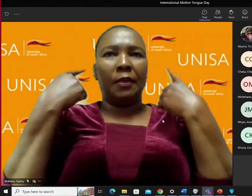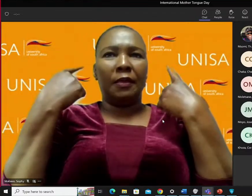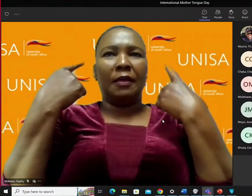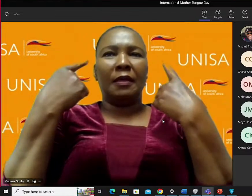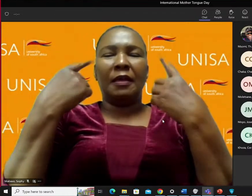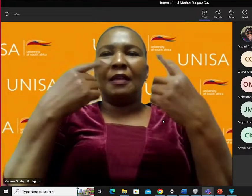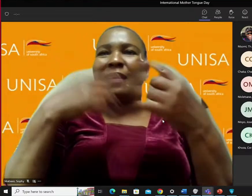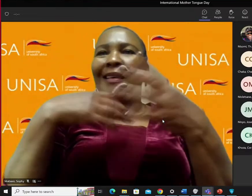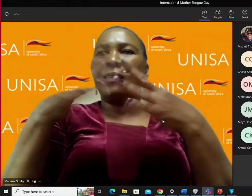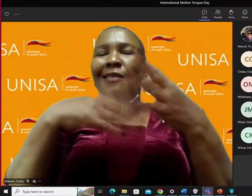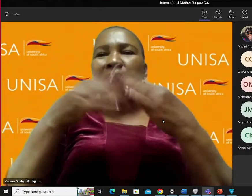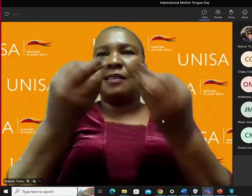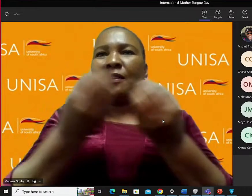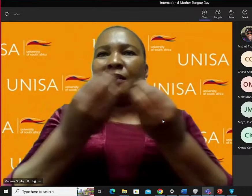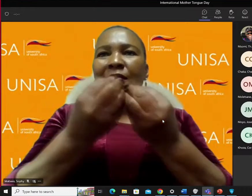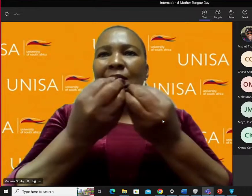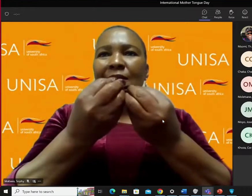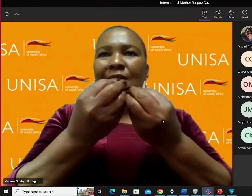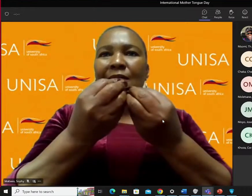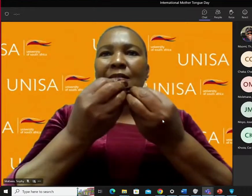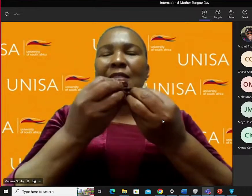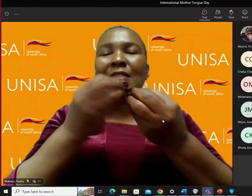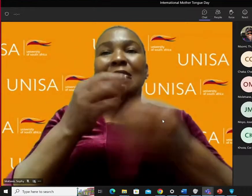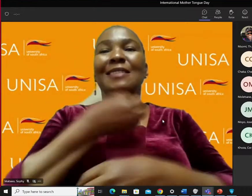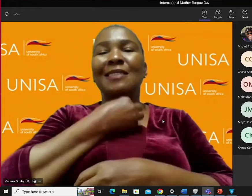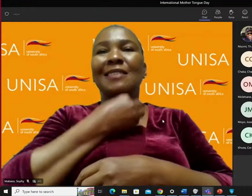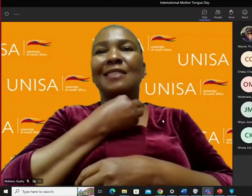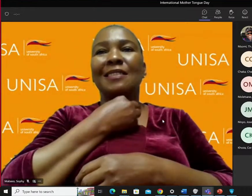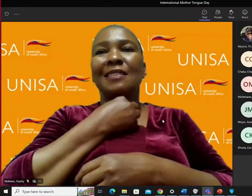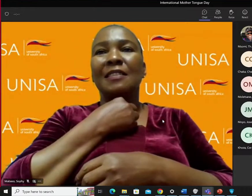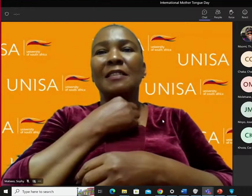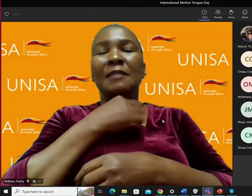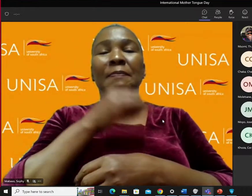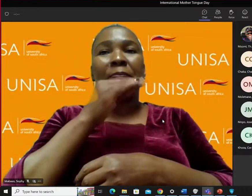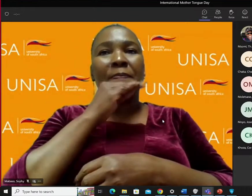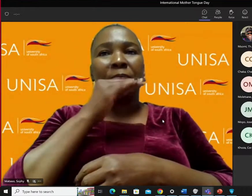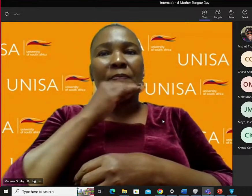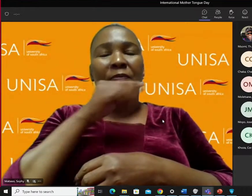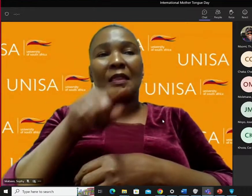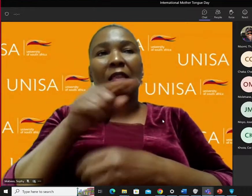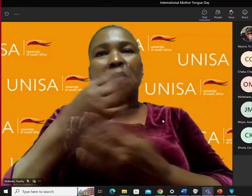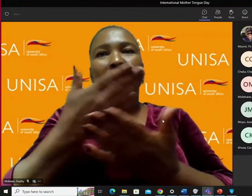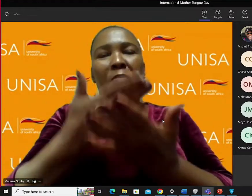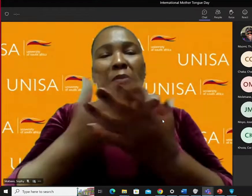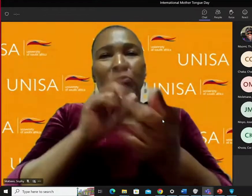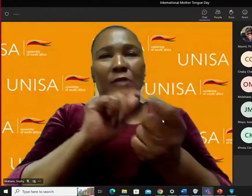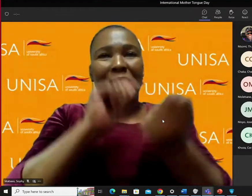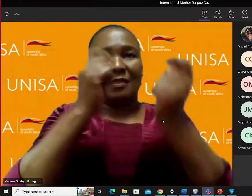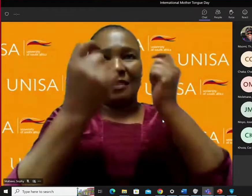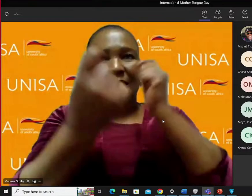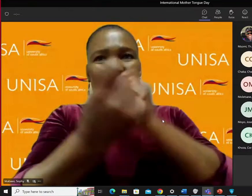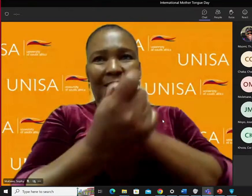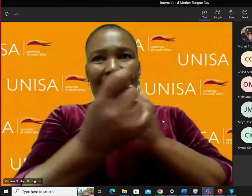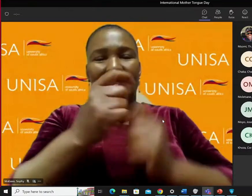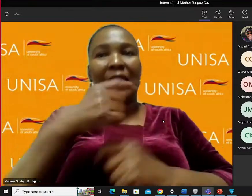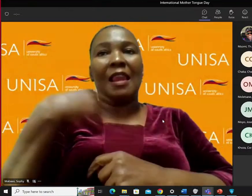the medium of, in English, then chances are she'll be able to translate it in the language they understand. I